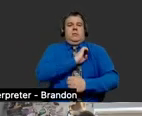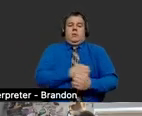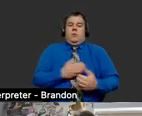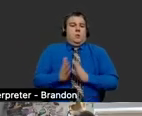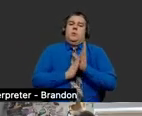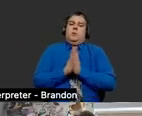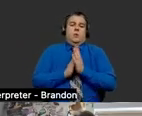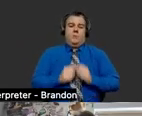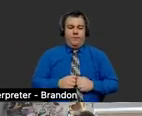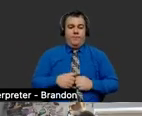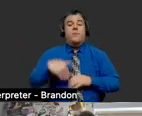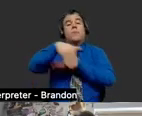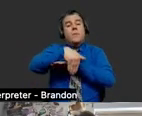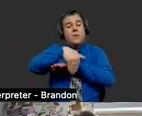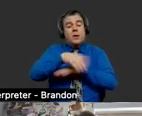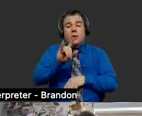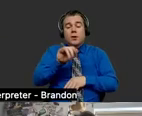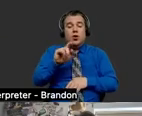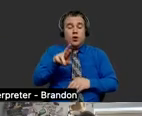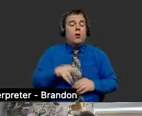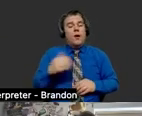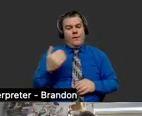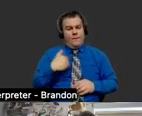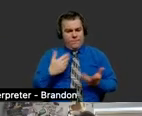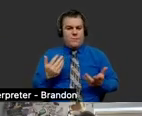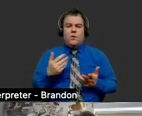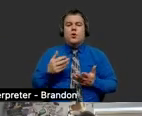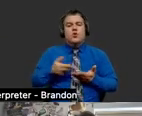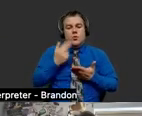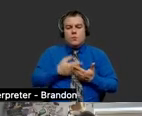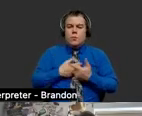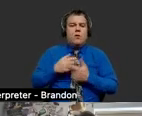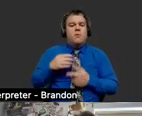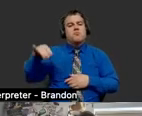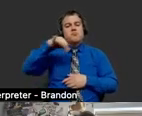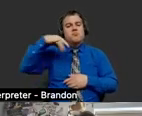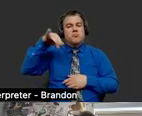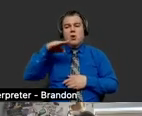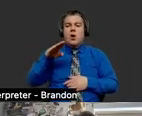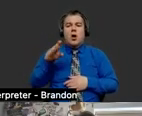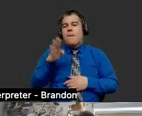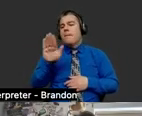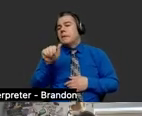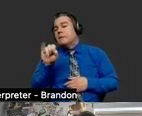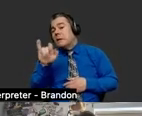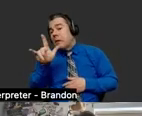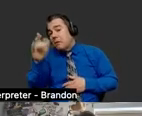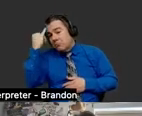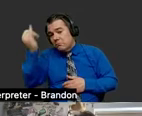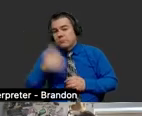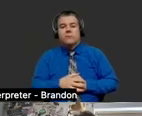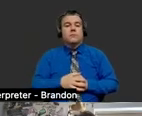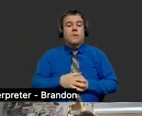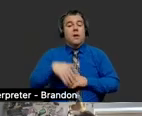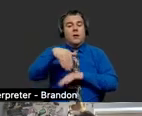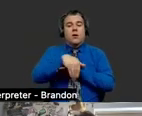For dinner, have a bowl of collagen soup and maybe add in a sprinkle of fresh herbs like basil. And don't forget to have your restore before bed to help